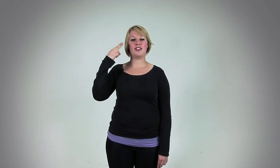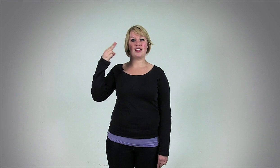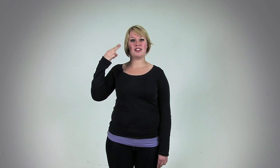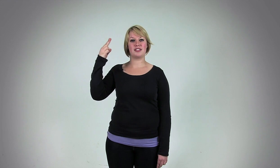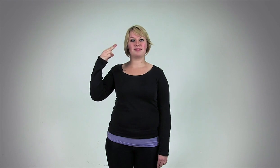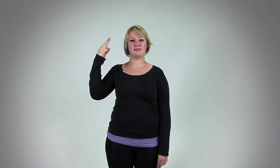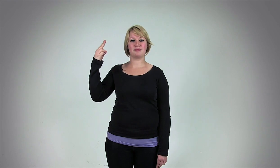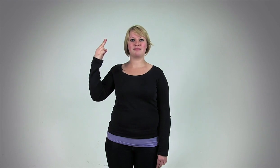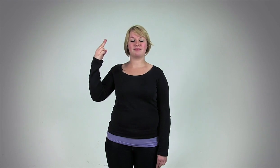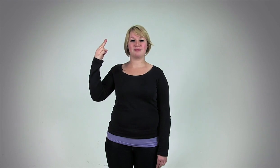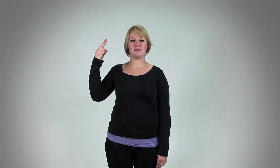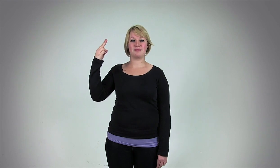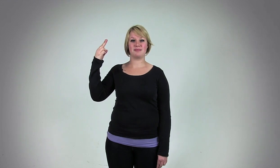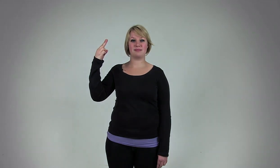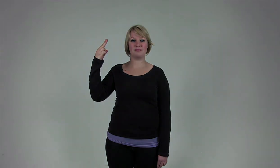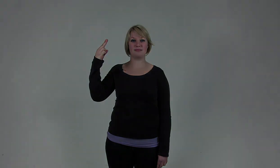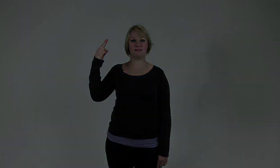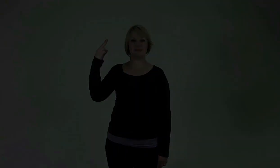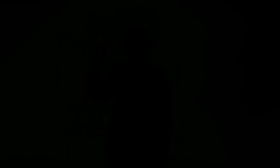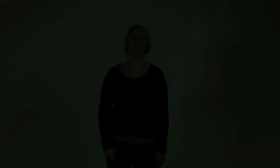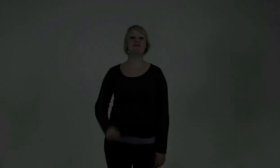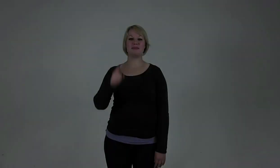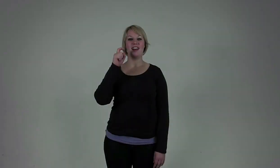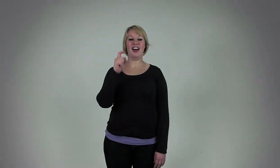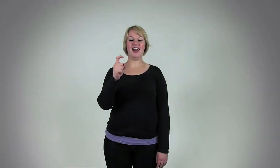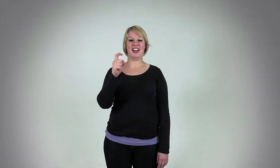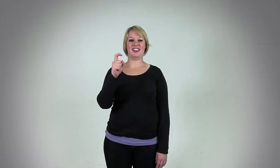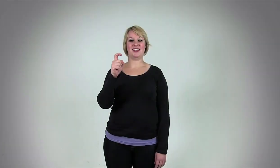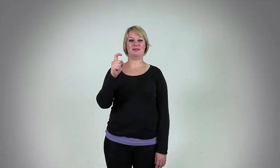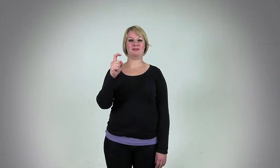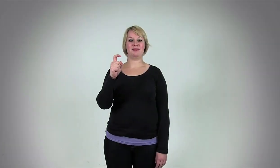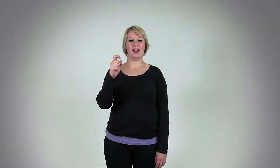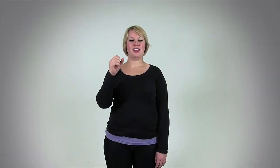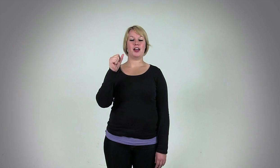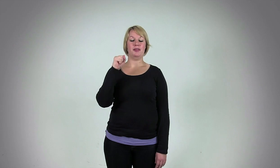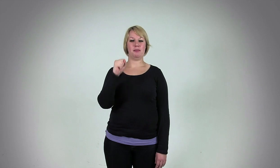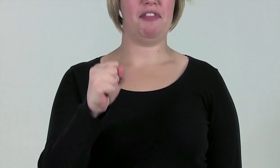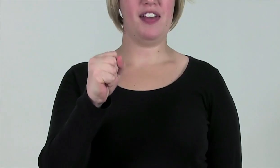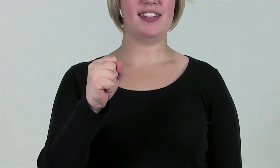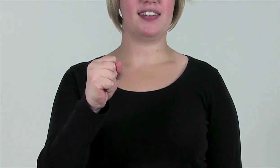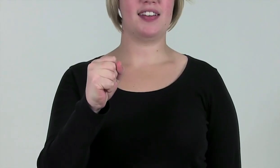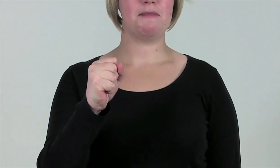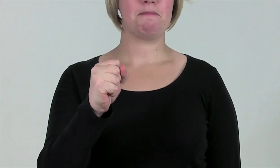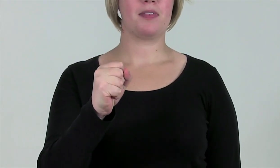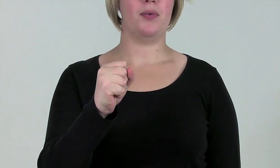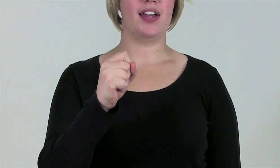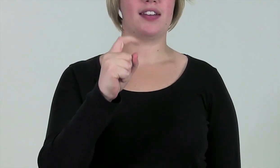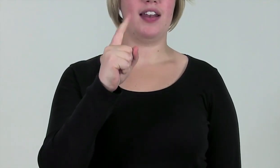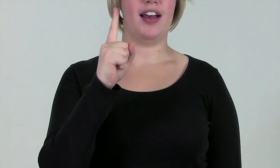sing. R hand. Comes from a fist. we extend our